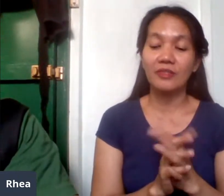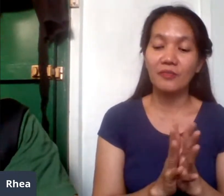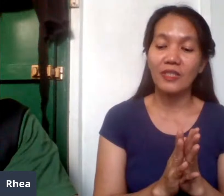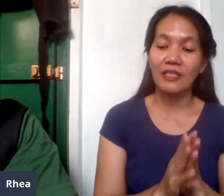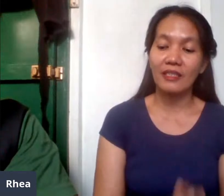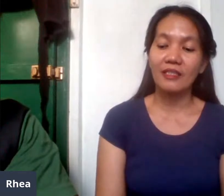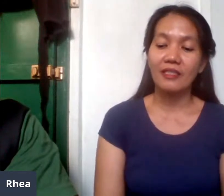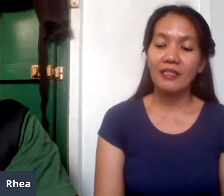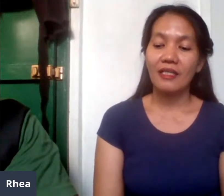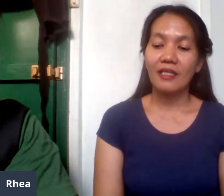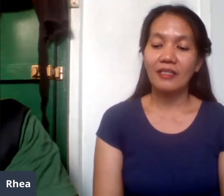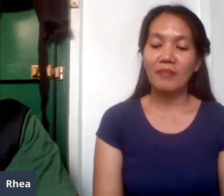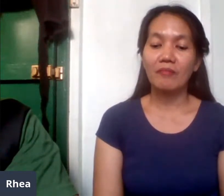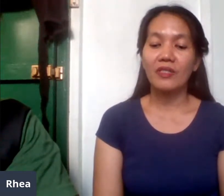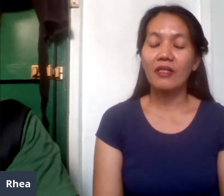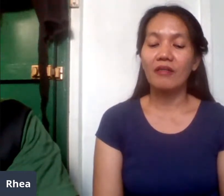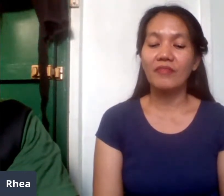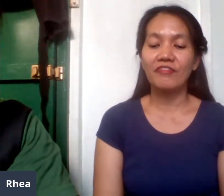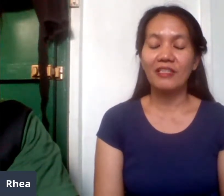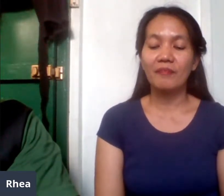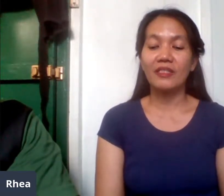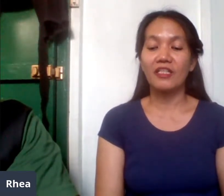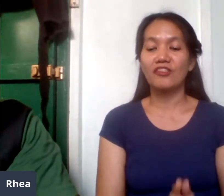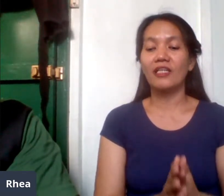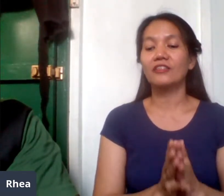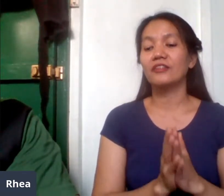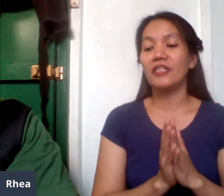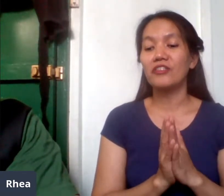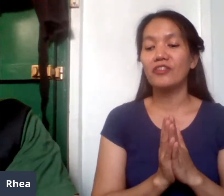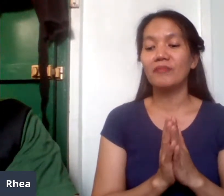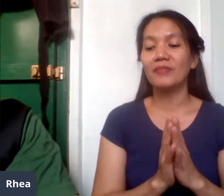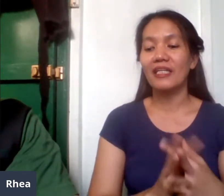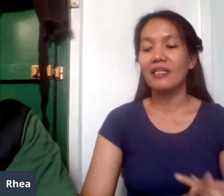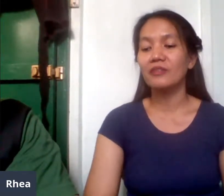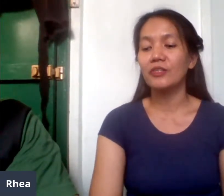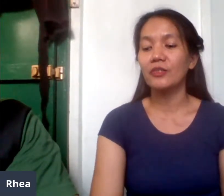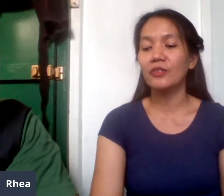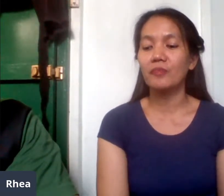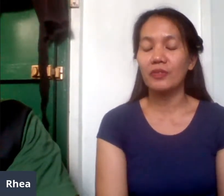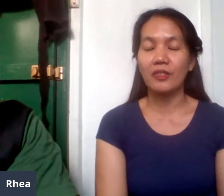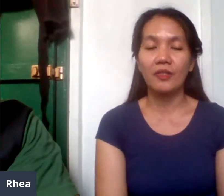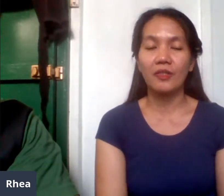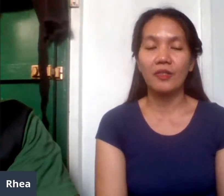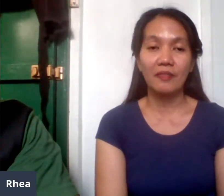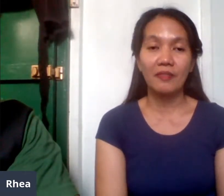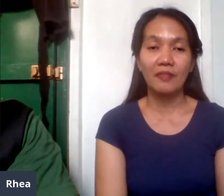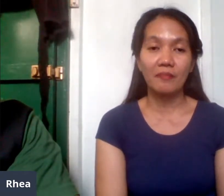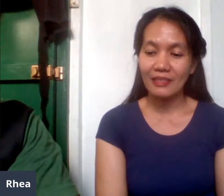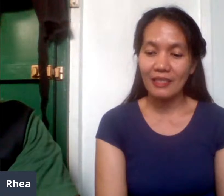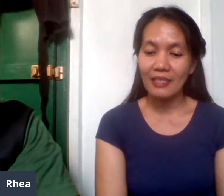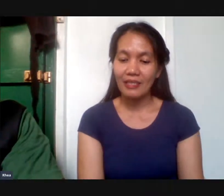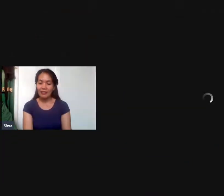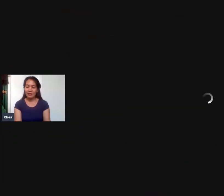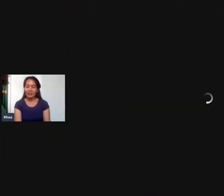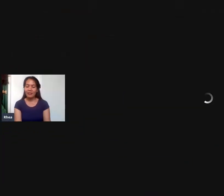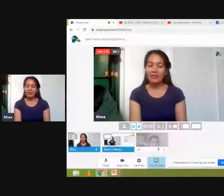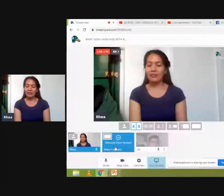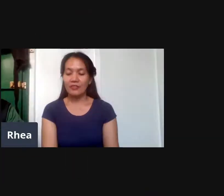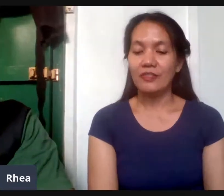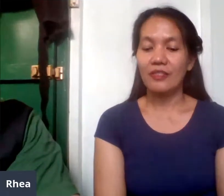since 2001 and a member of the Philippine National Association of the Sign Language Interpreter or the